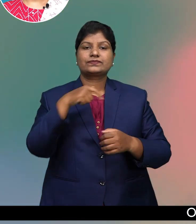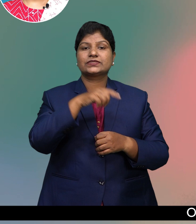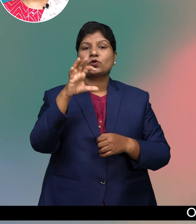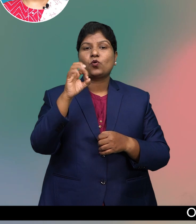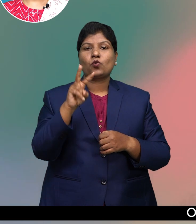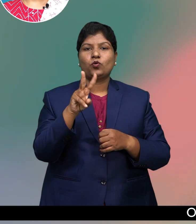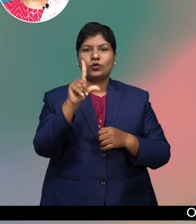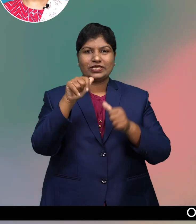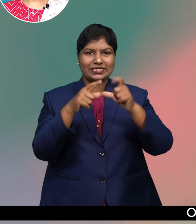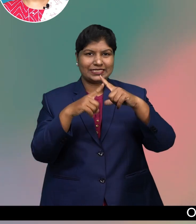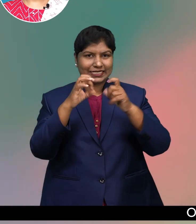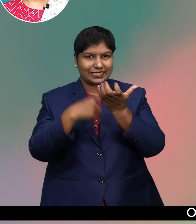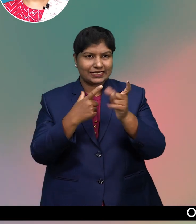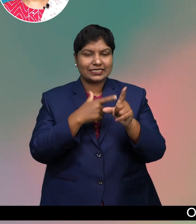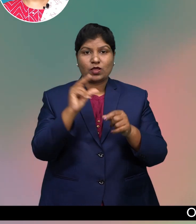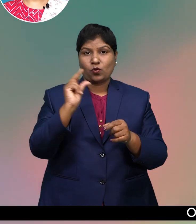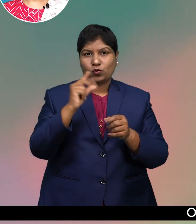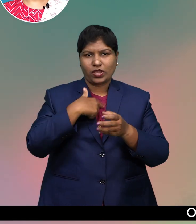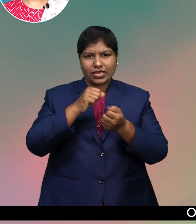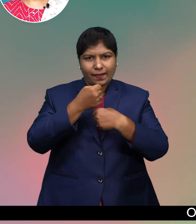ovulatory phase,